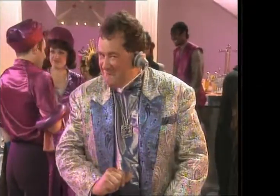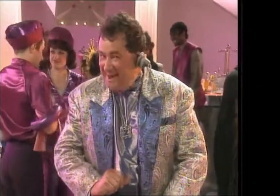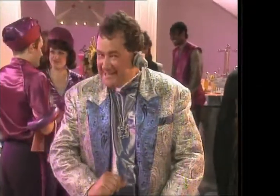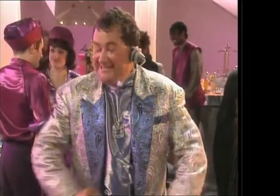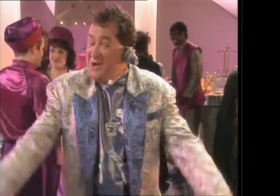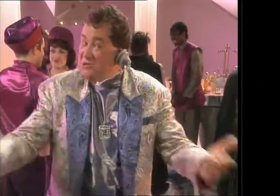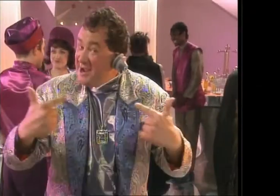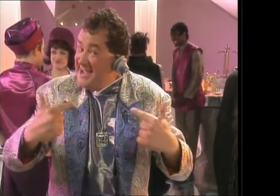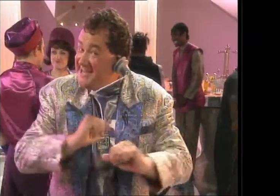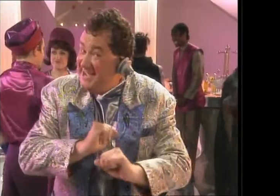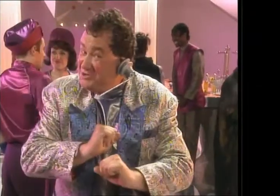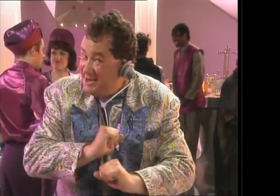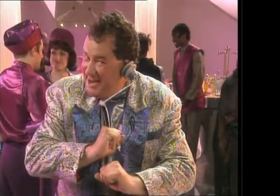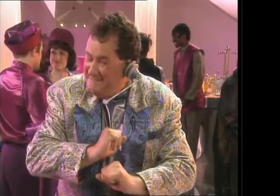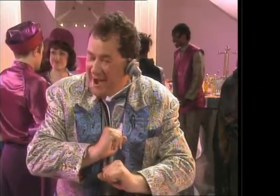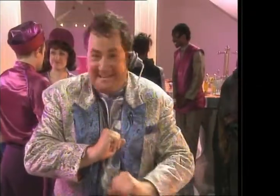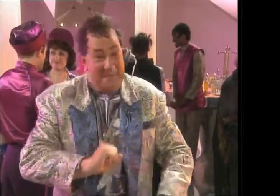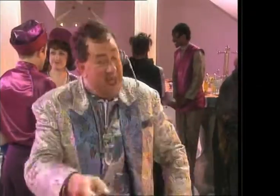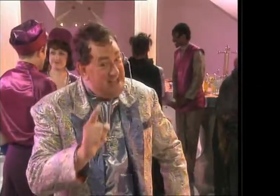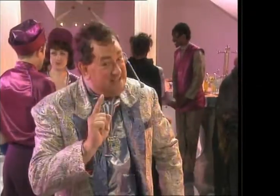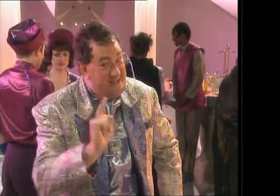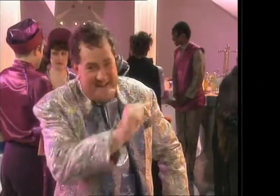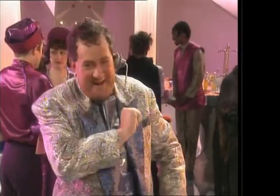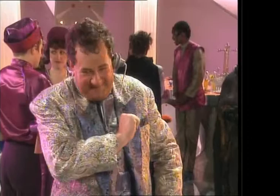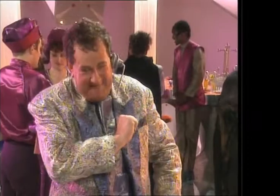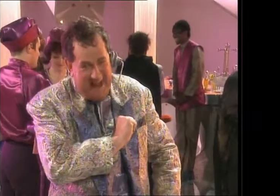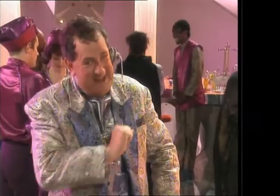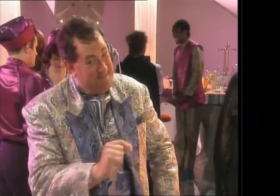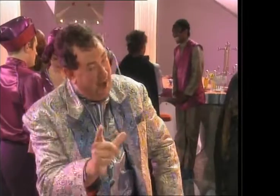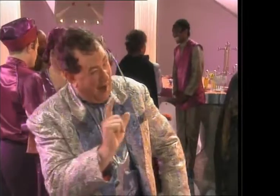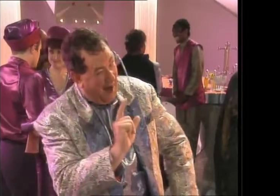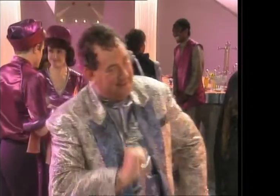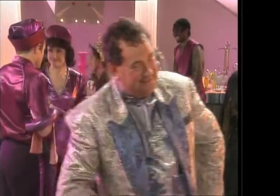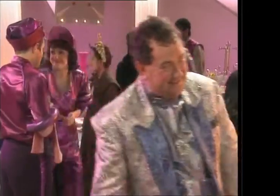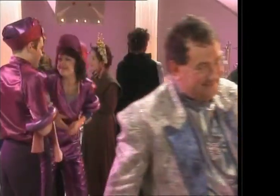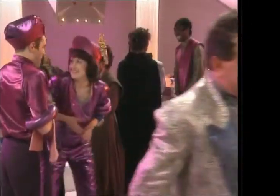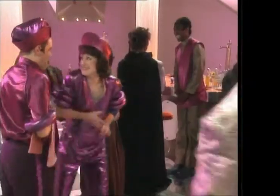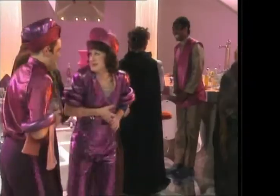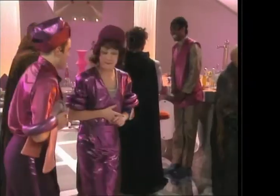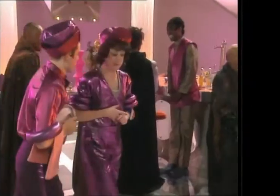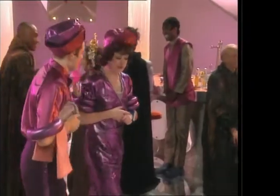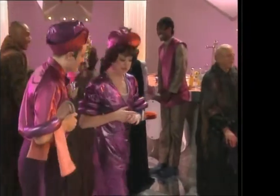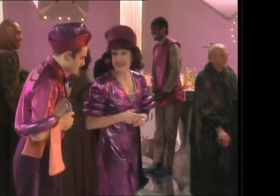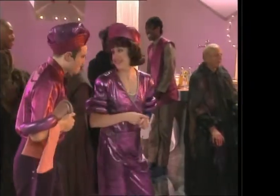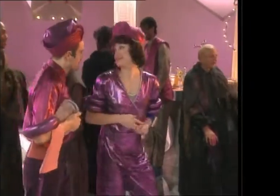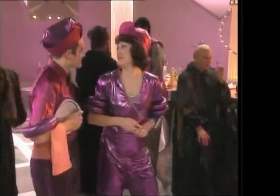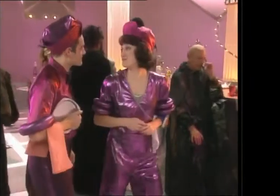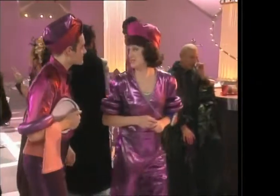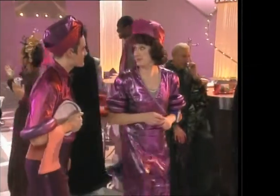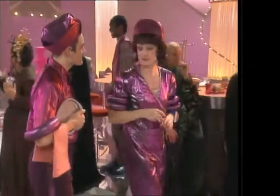Venus. Tricky D's Trillennium Party is the event of the millennium. People keep asking about the recipe for the